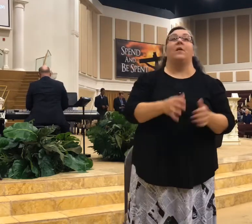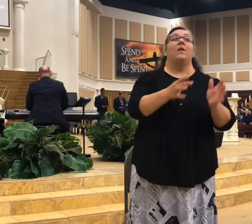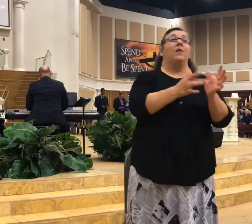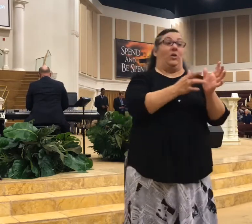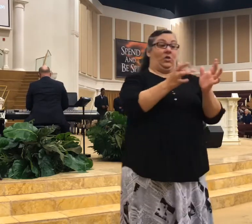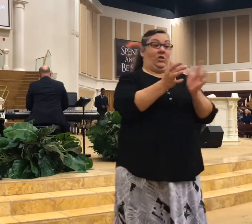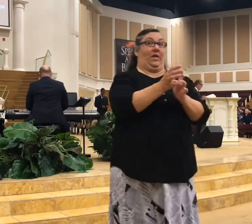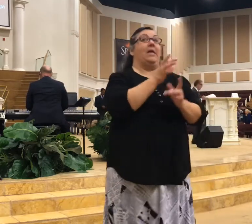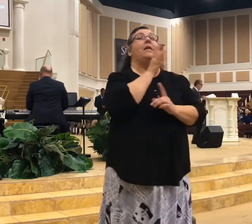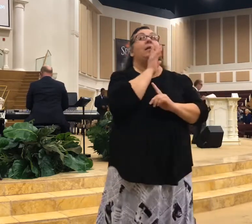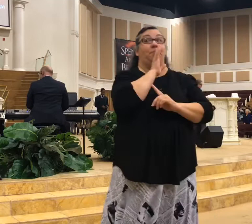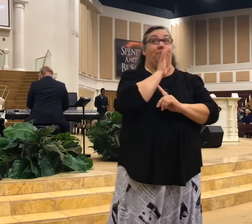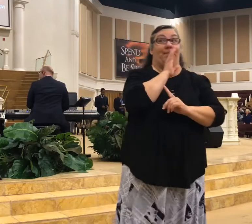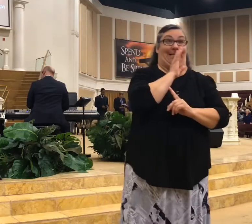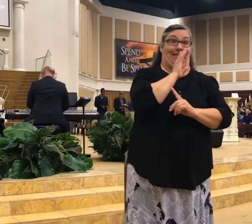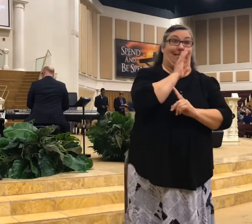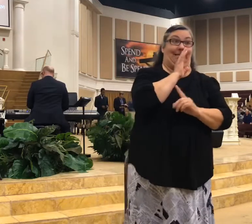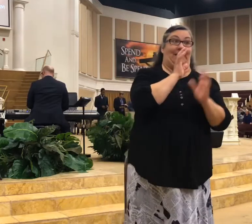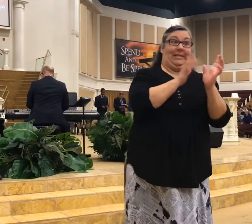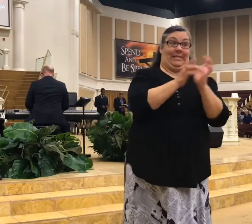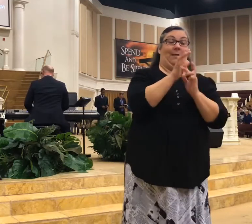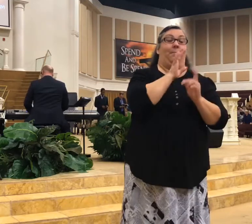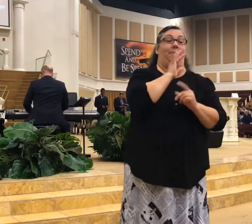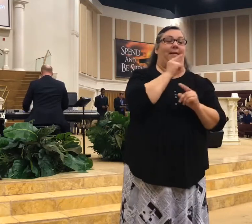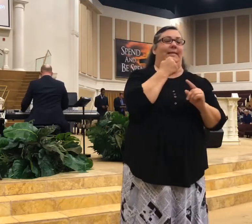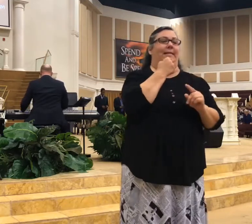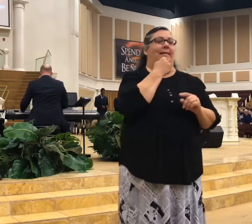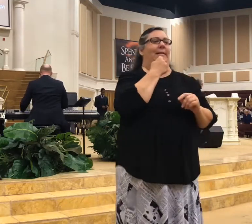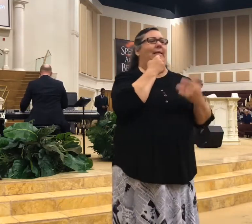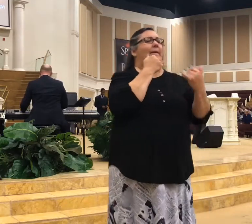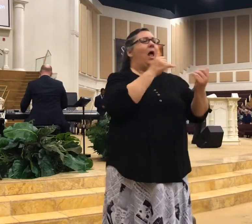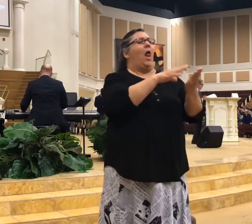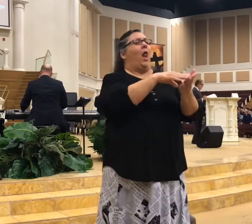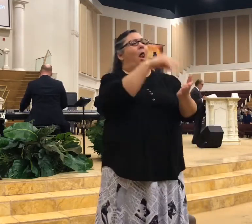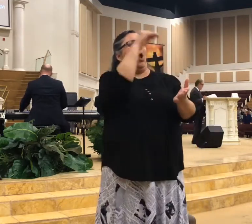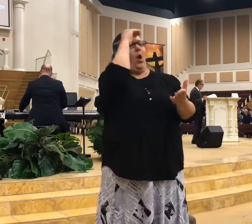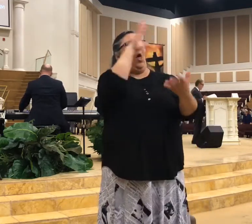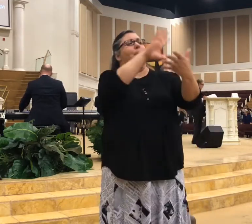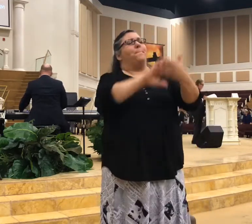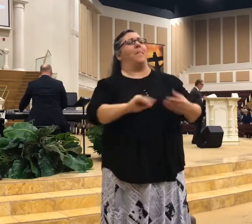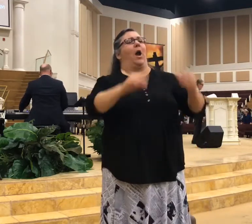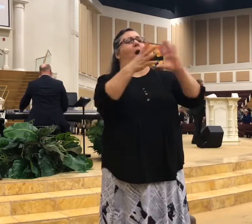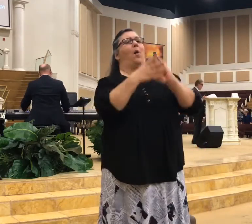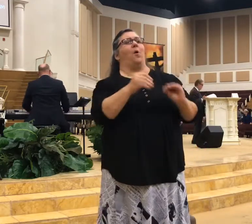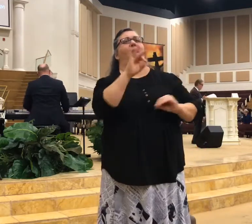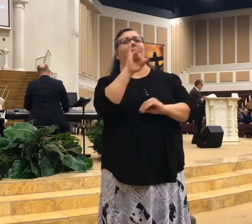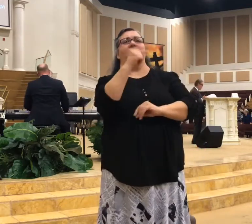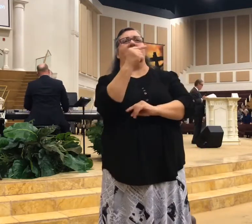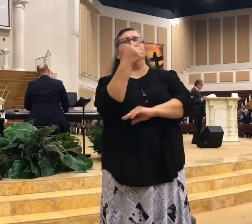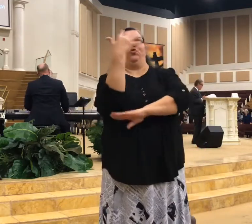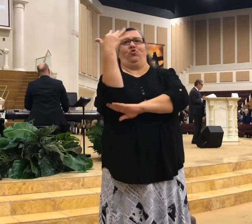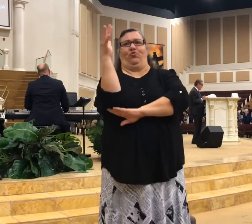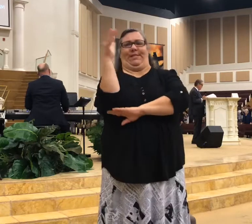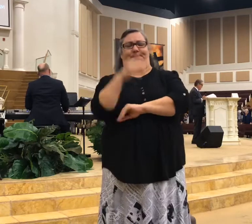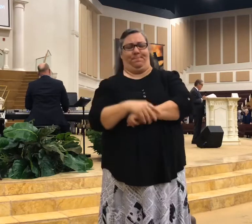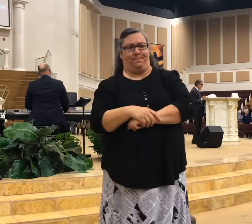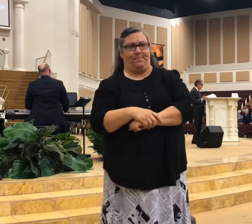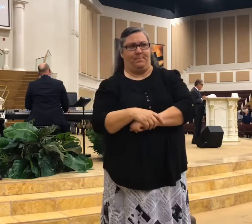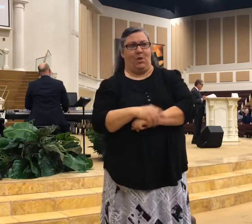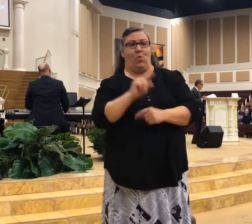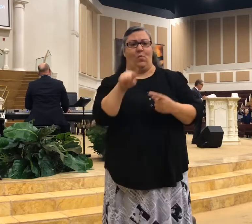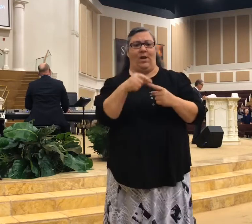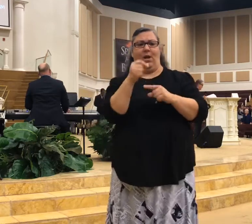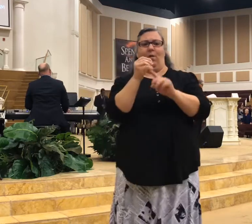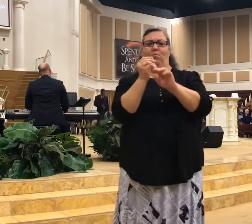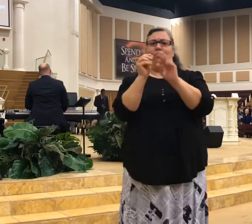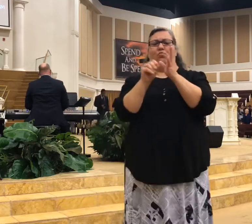Jesus is speaking here, and He says, "Now learn a parable of the fig tree. When his branch